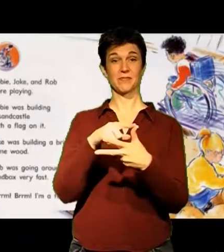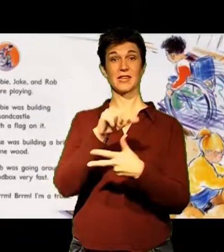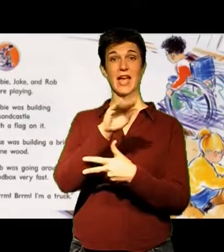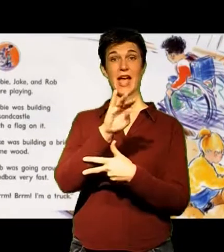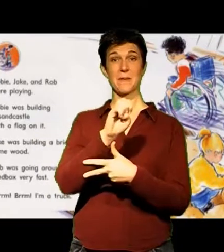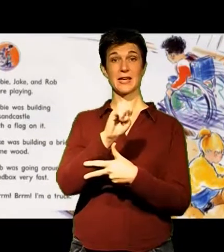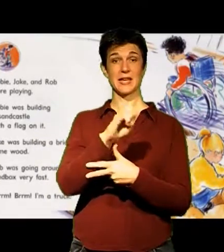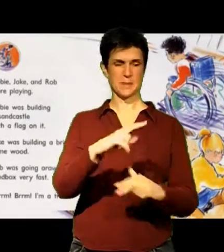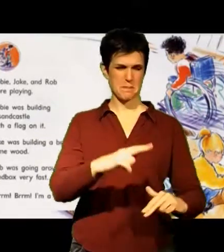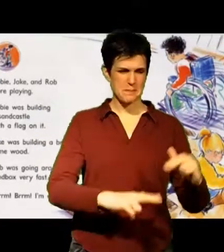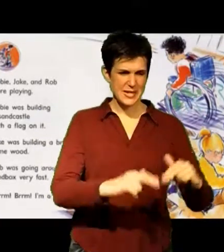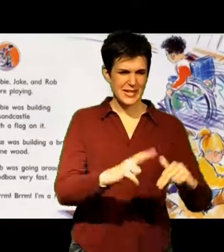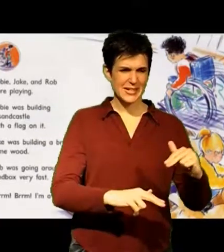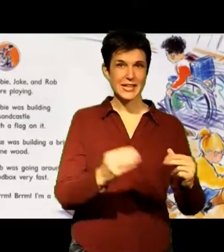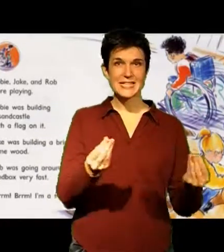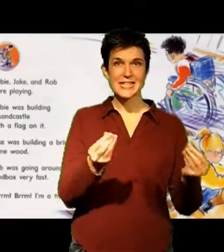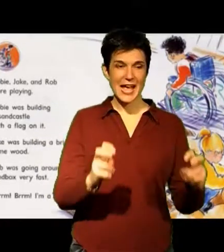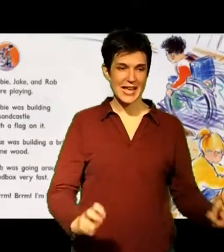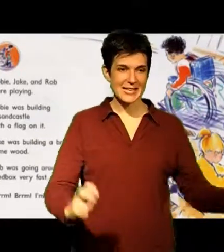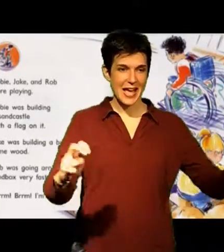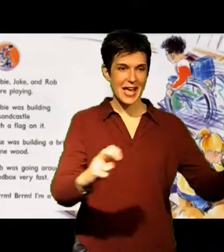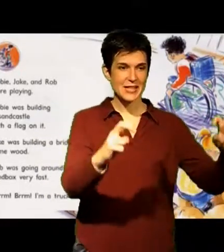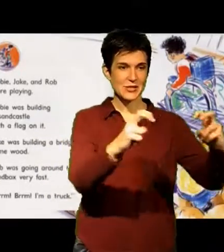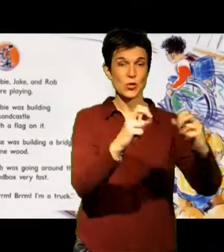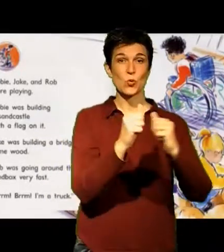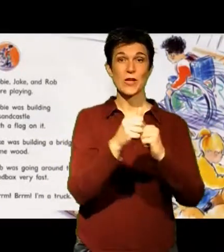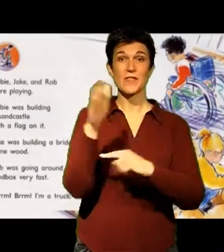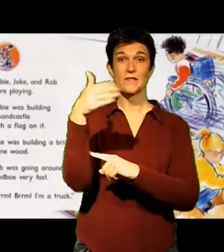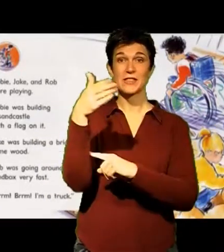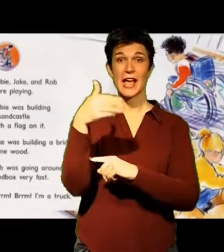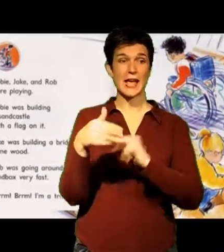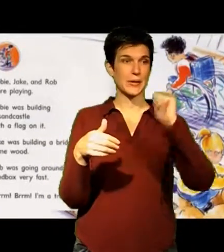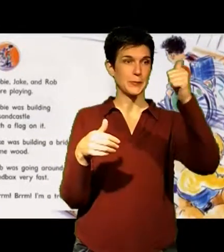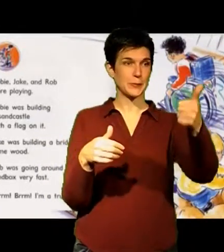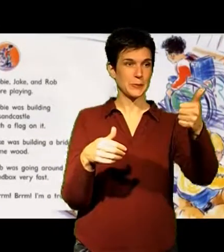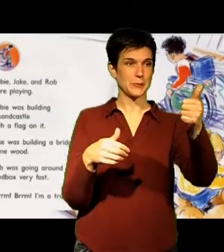Abby was building a sandcastle with a flag on it.